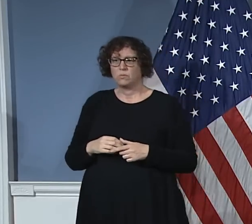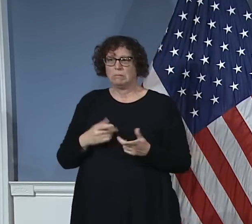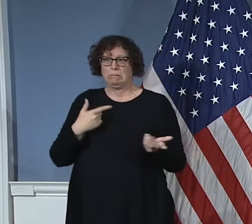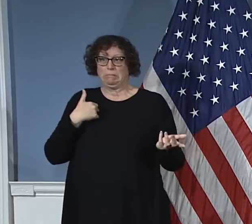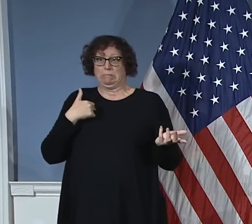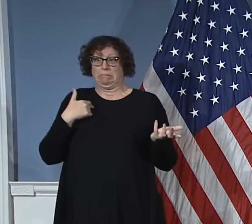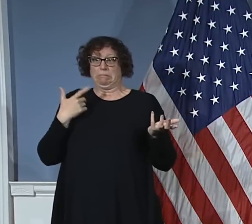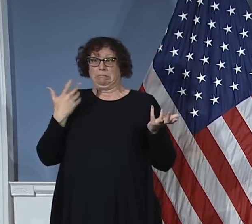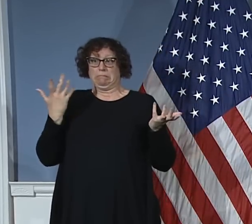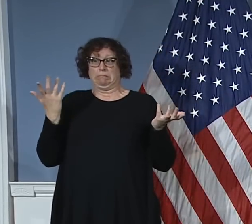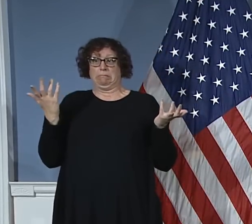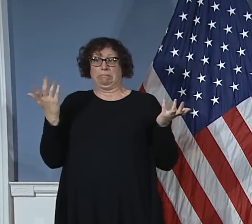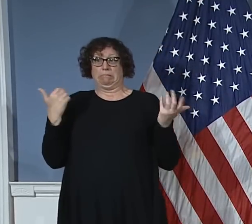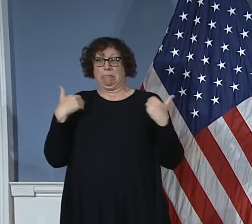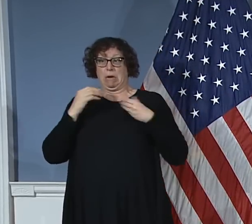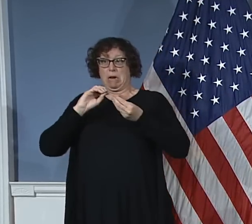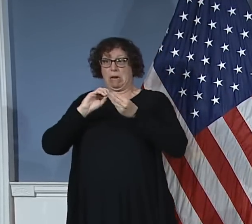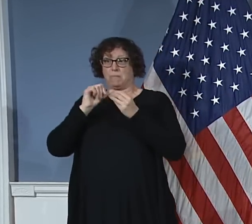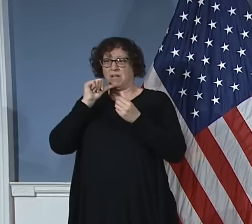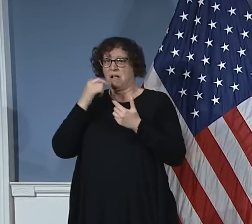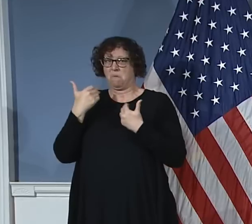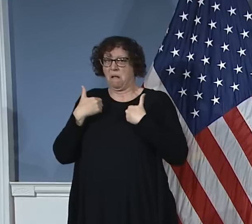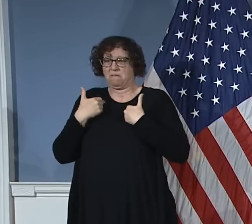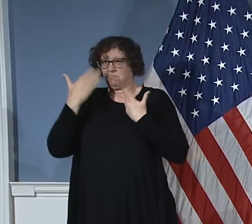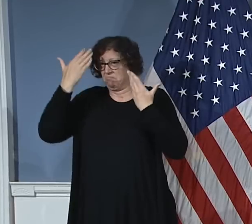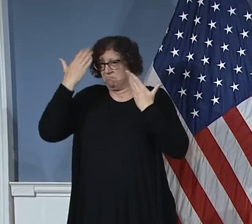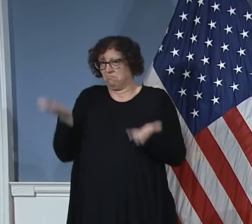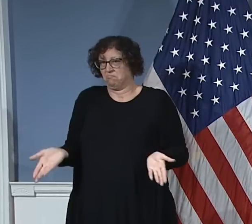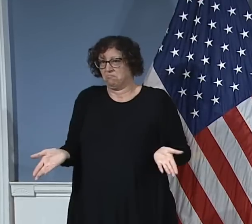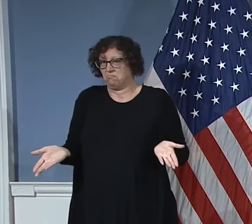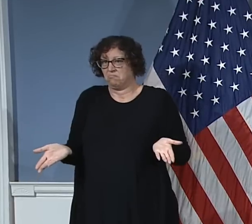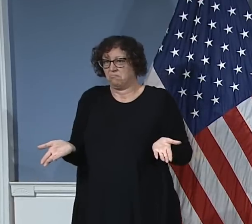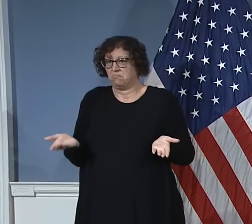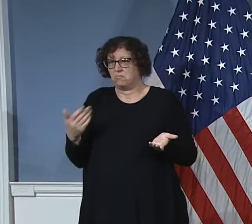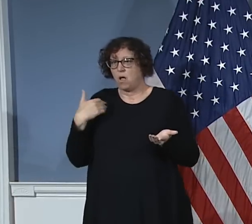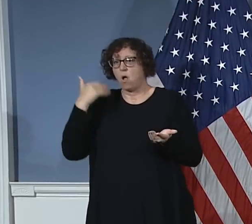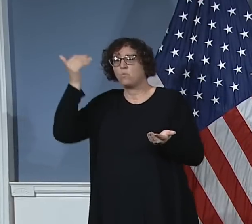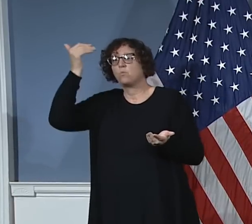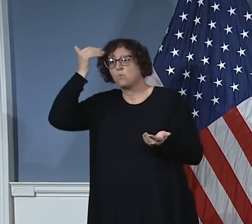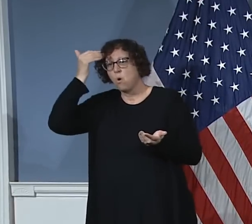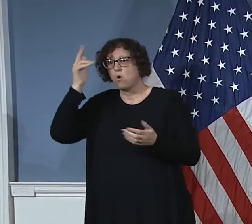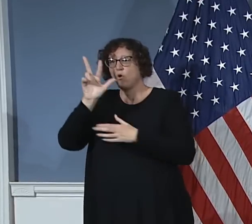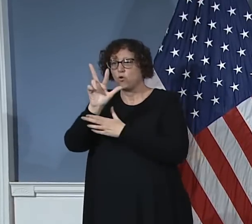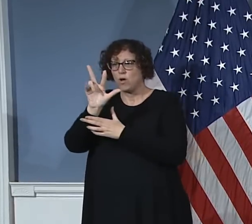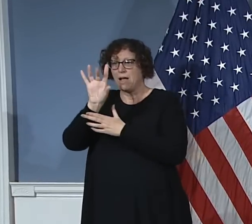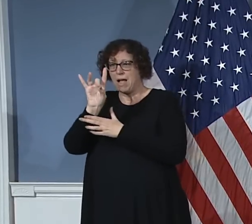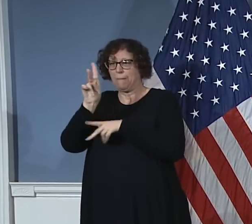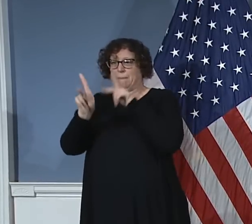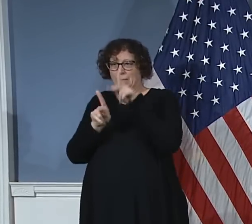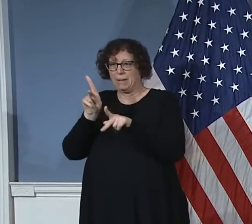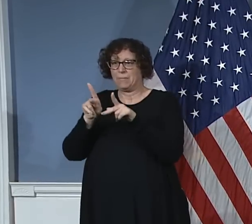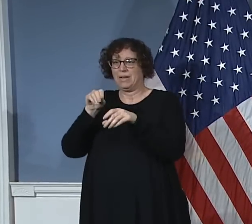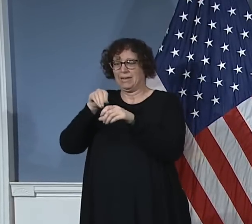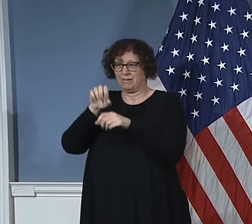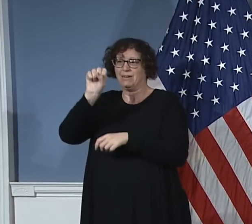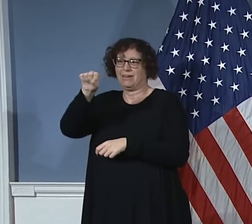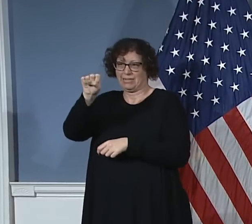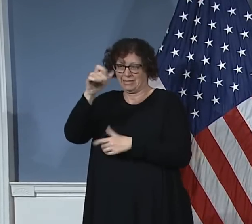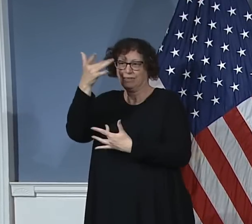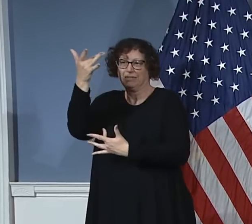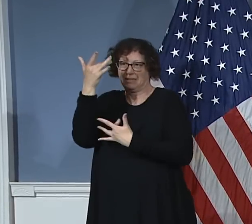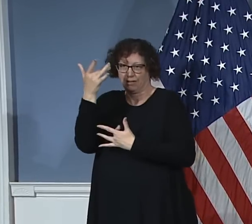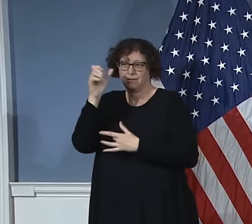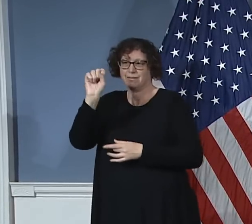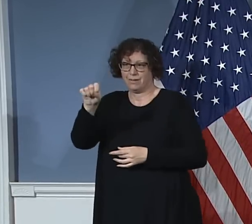you've answered the point. Obviously, numerically, we know the number of people who have tested positive. And we know,